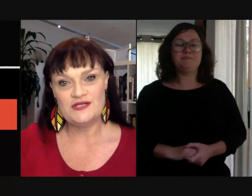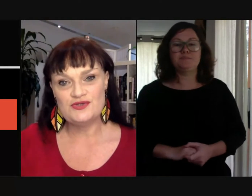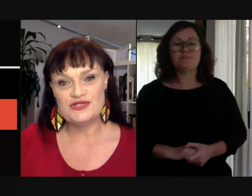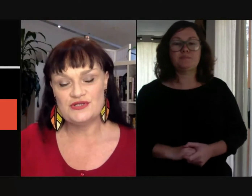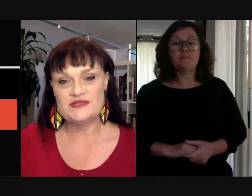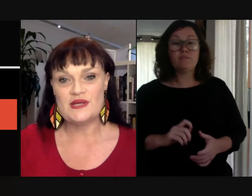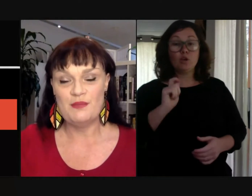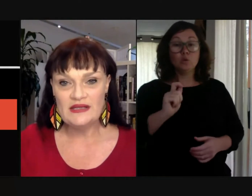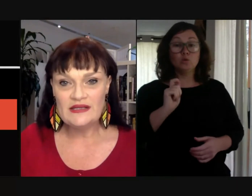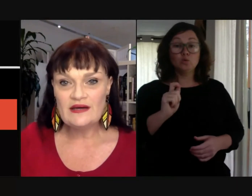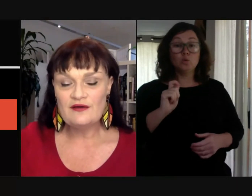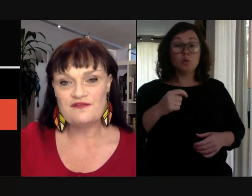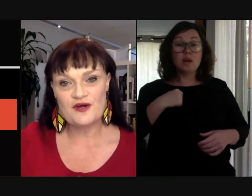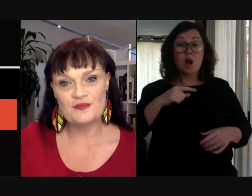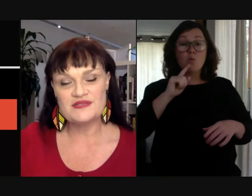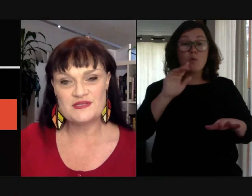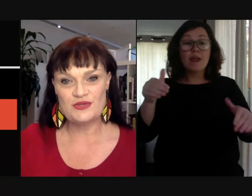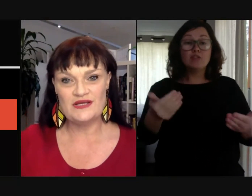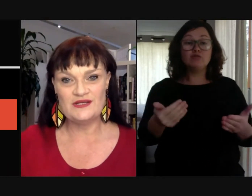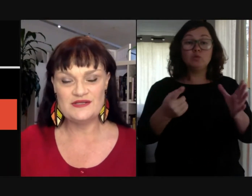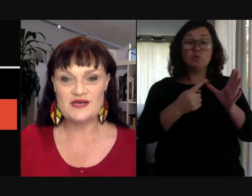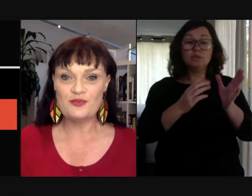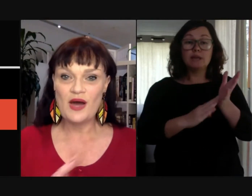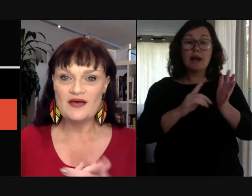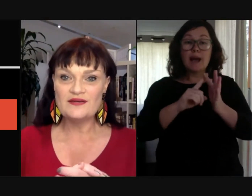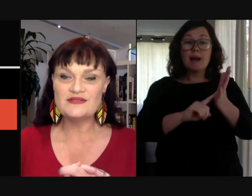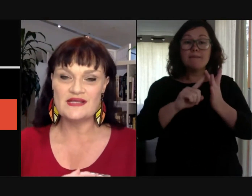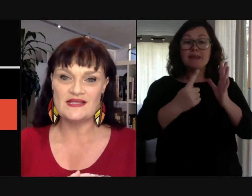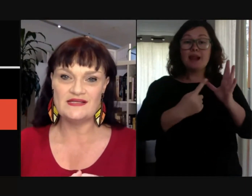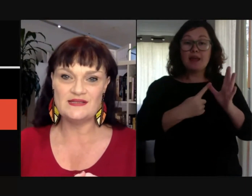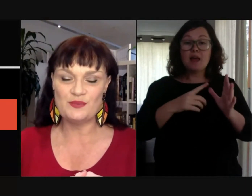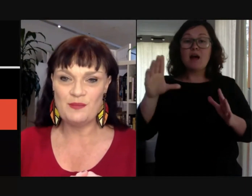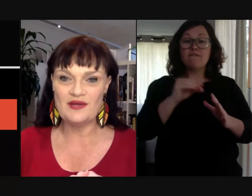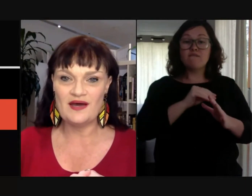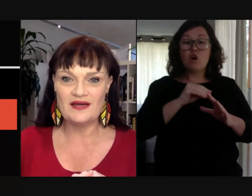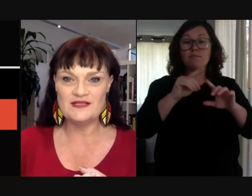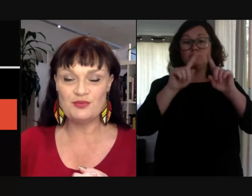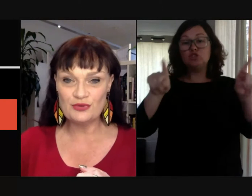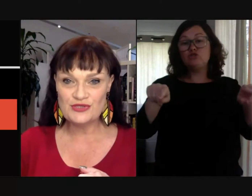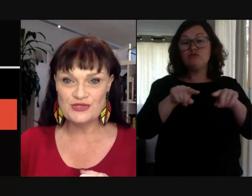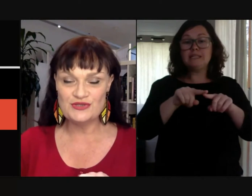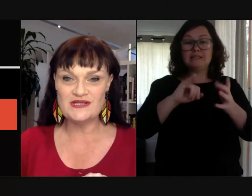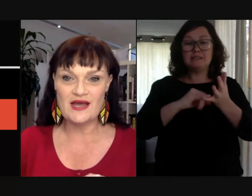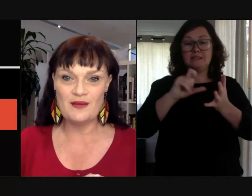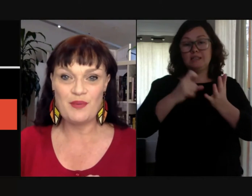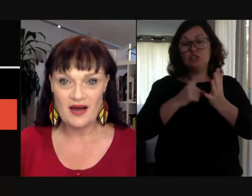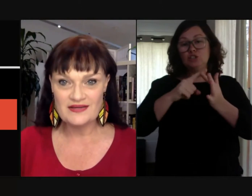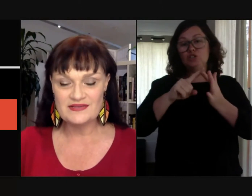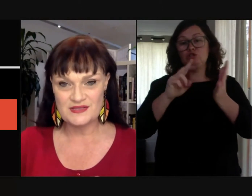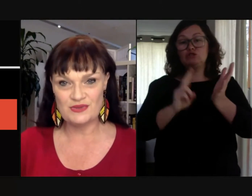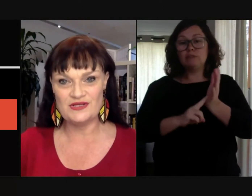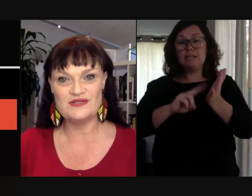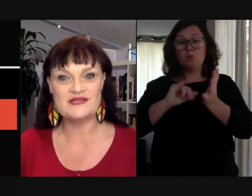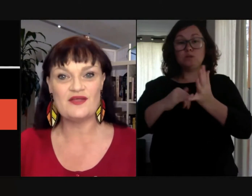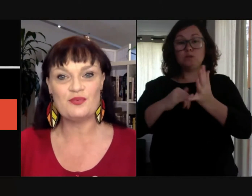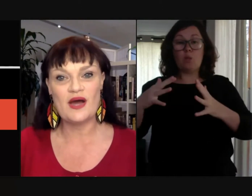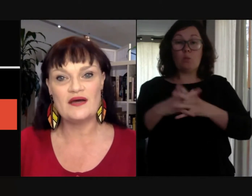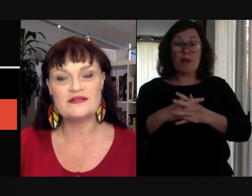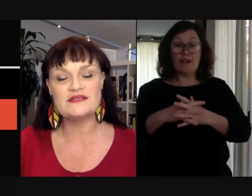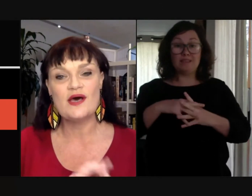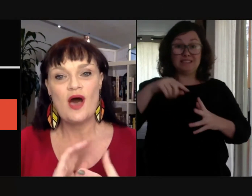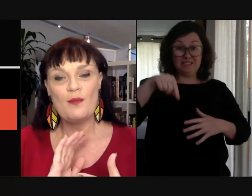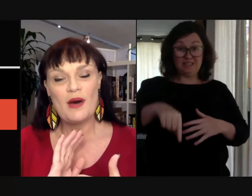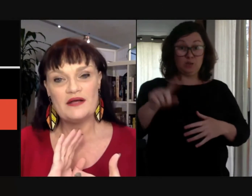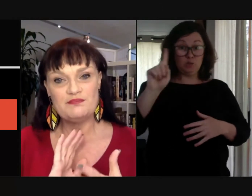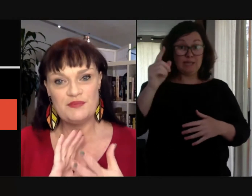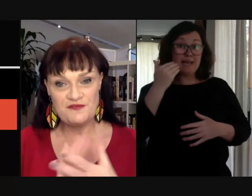to introduce Amelia from Screen New South Wales. This webinar is brought to you today by Screen New South